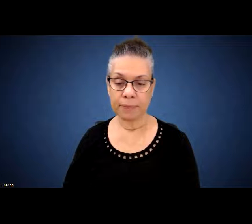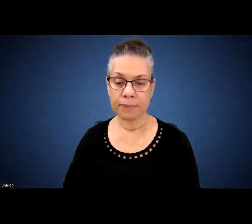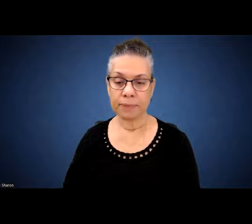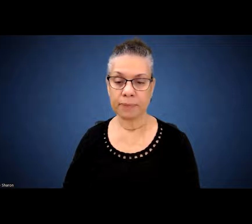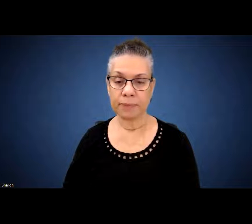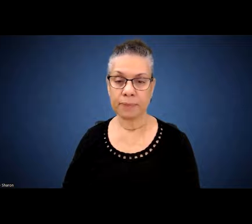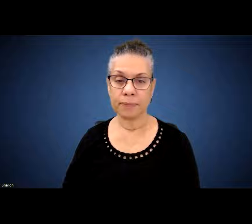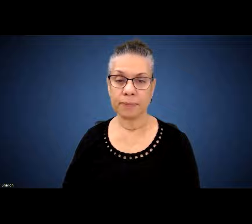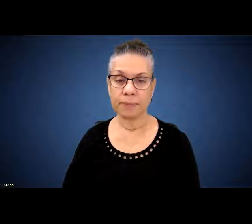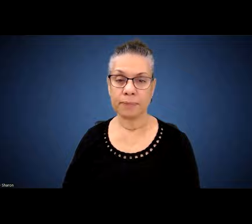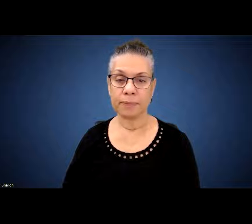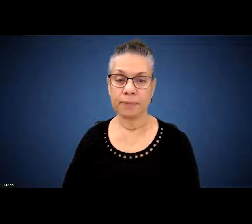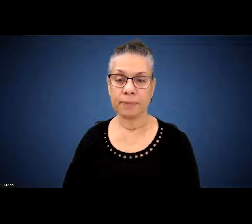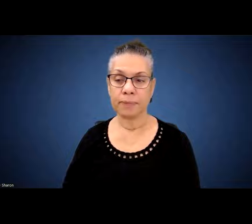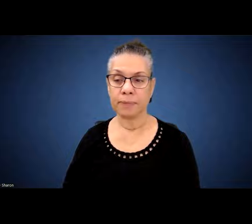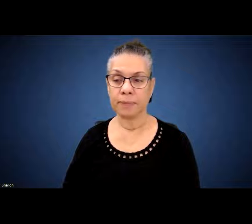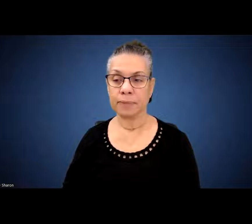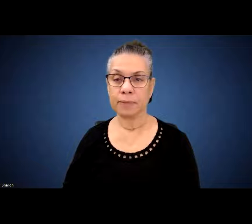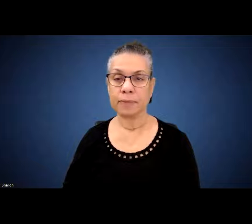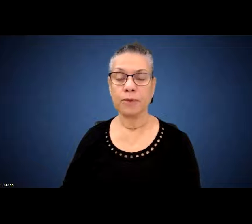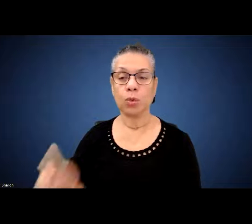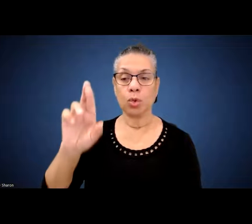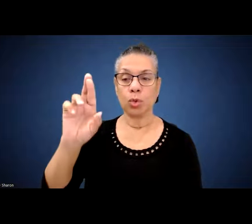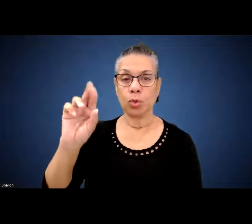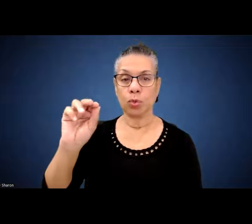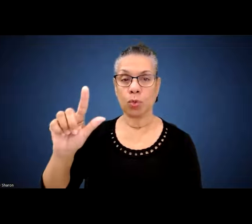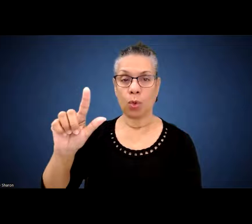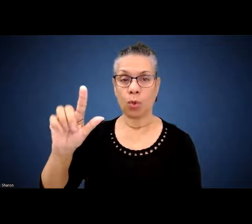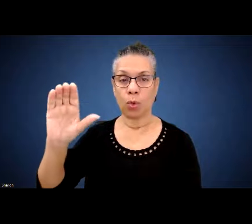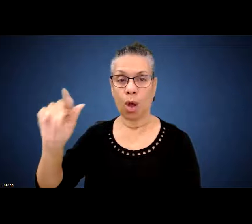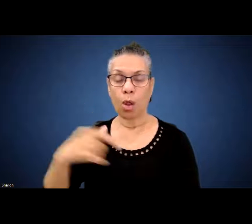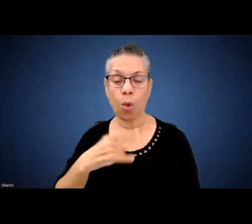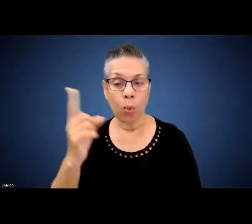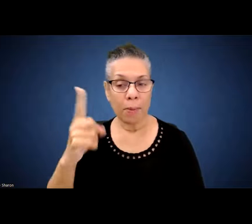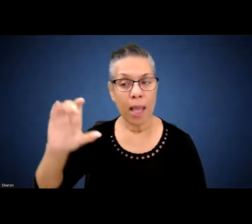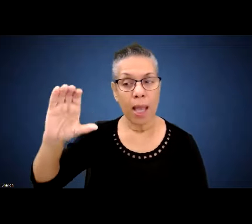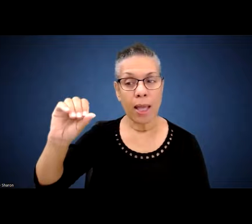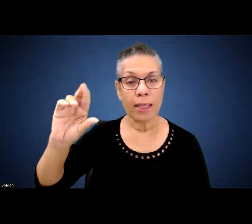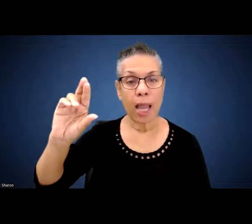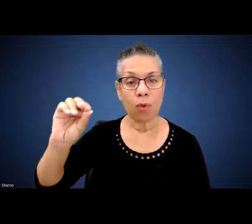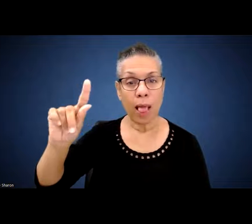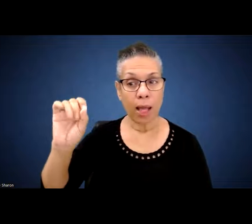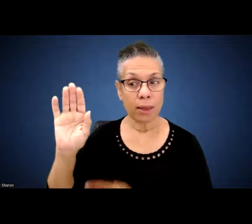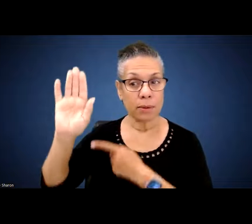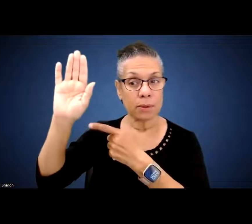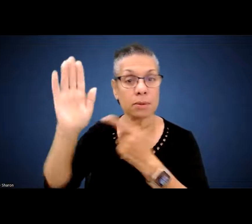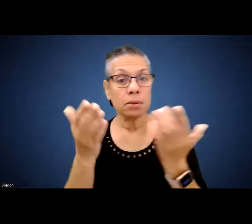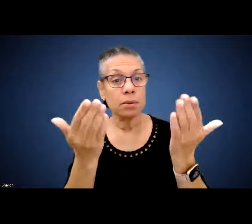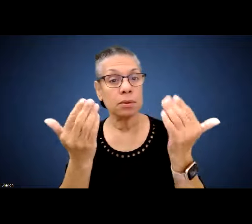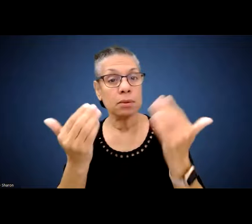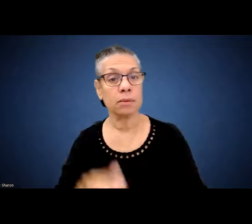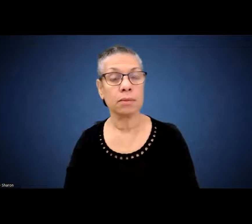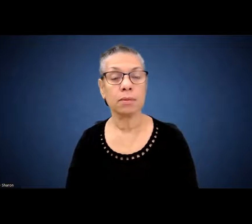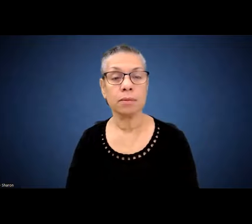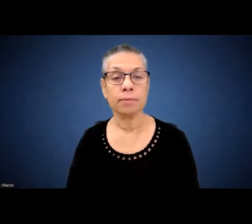vote again on this. Caroline's hand is up. I think Caroline might have a Oh, question. Caroline, thank you. Please go ahead.